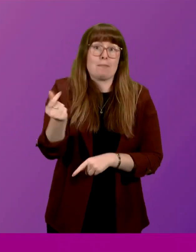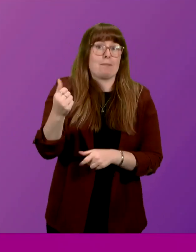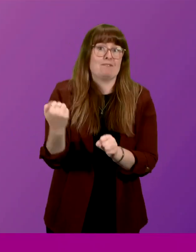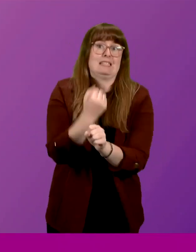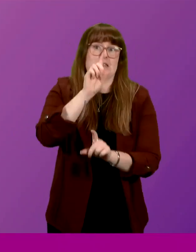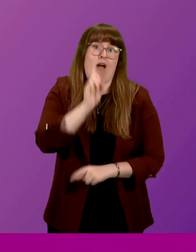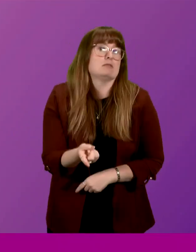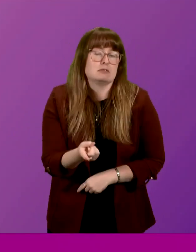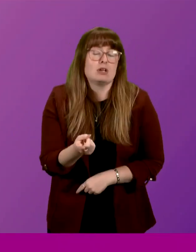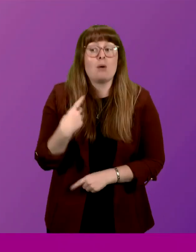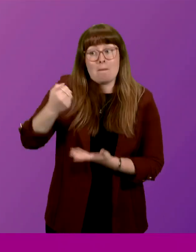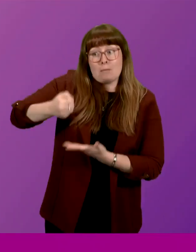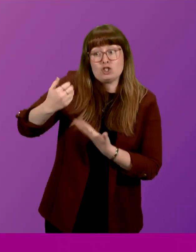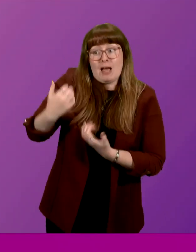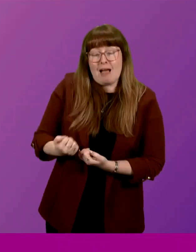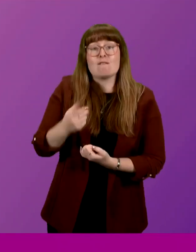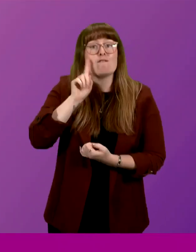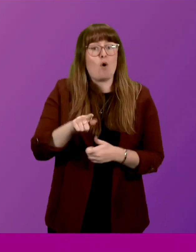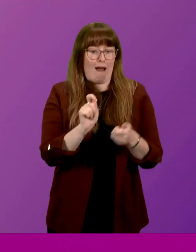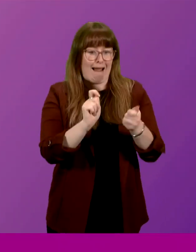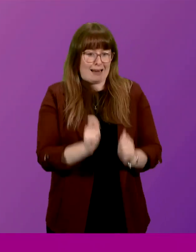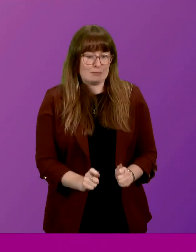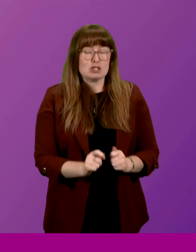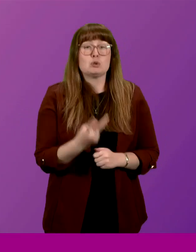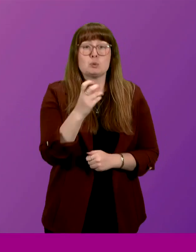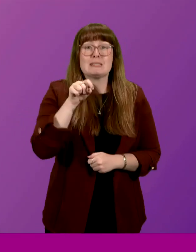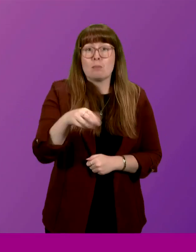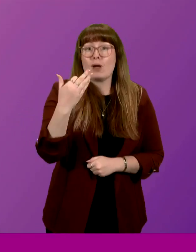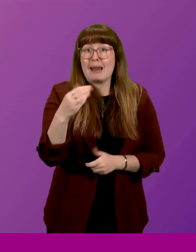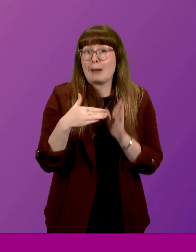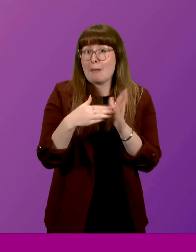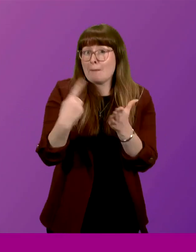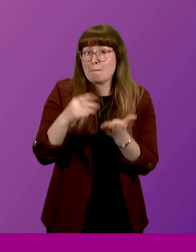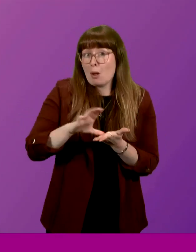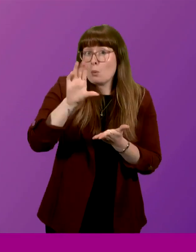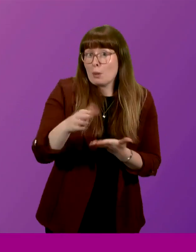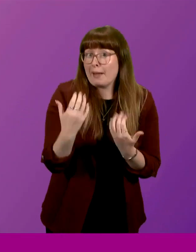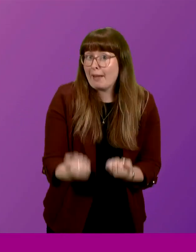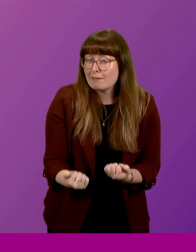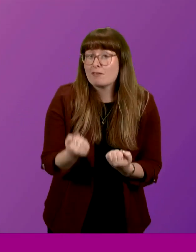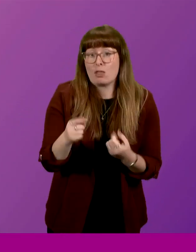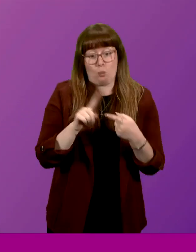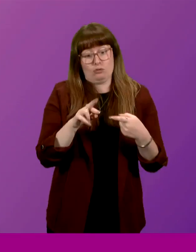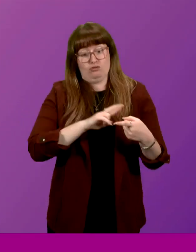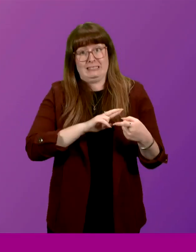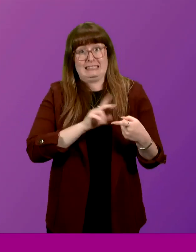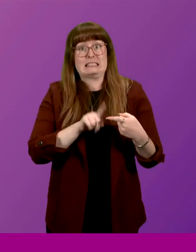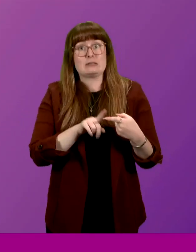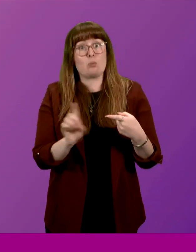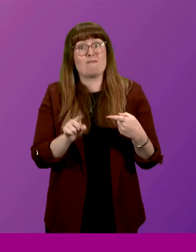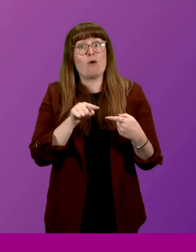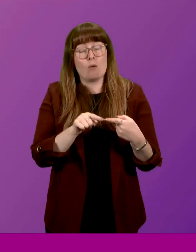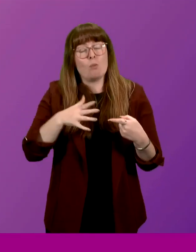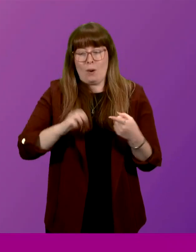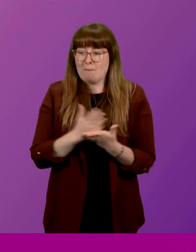the budget for adaptations to £20.9 million, and it was one of the reasons for that was to make